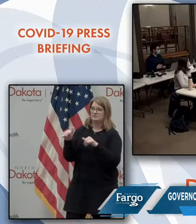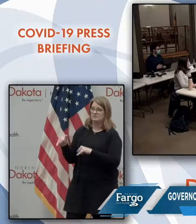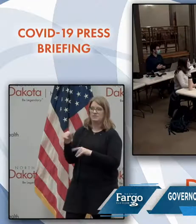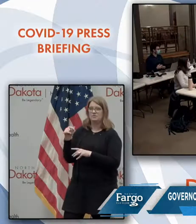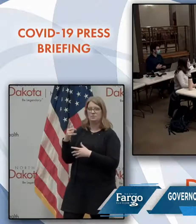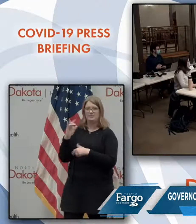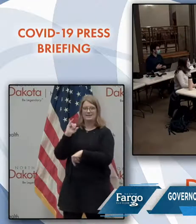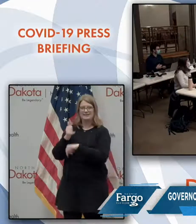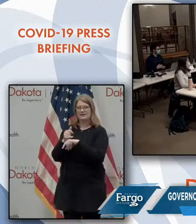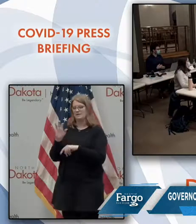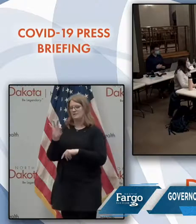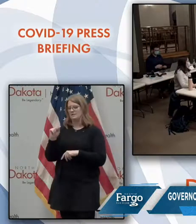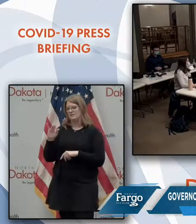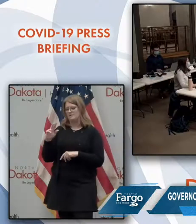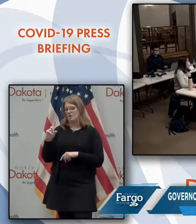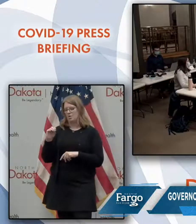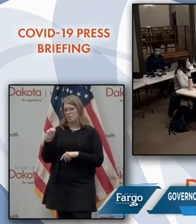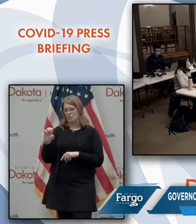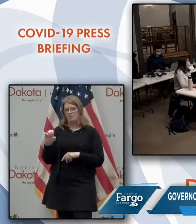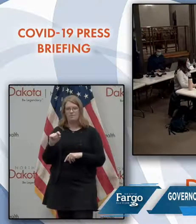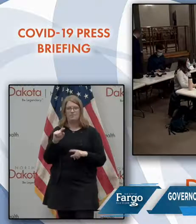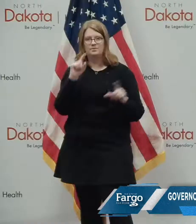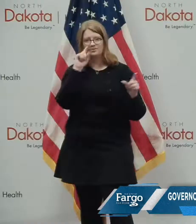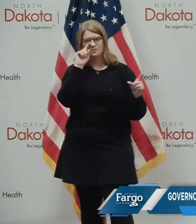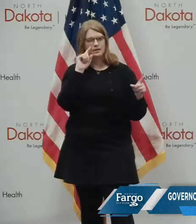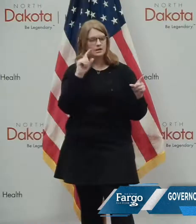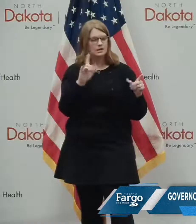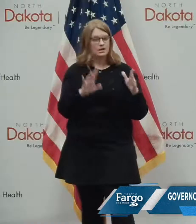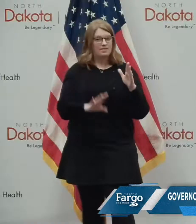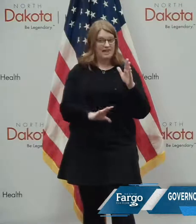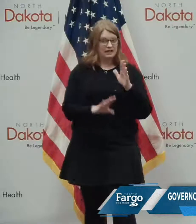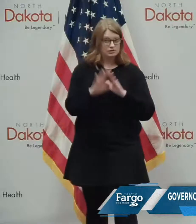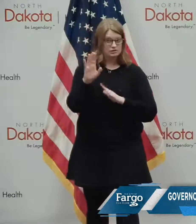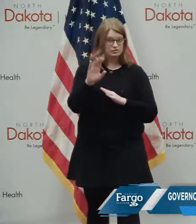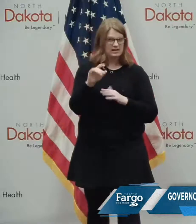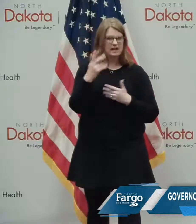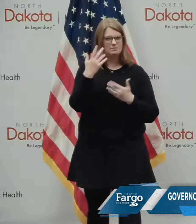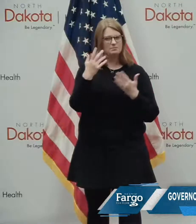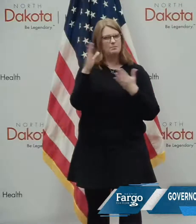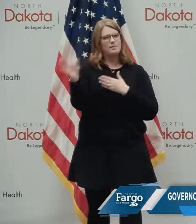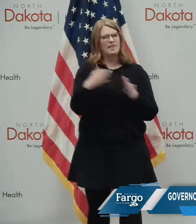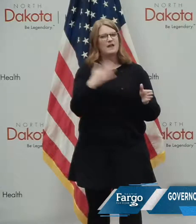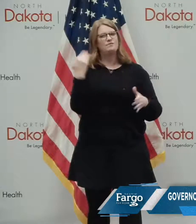Dome? The surge plan that we had last spring